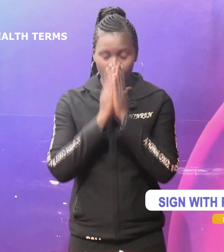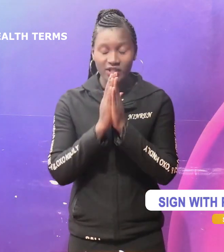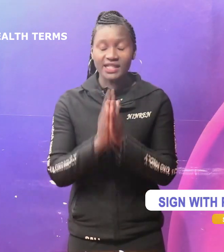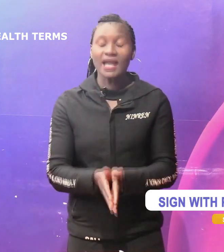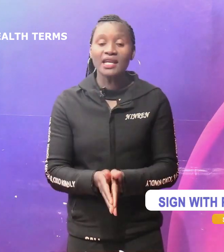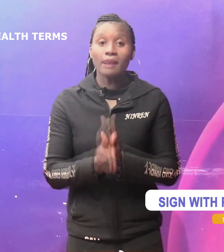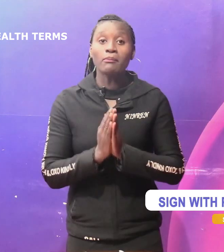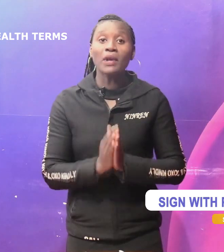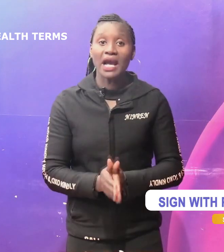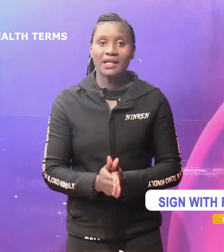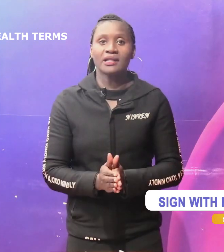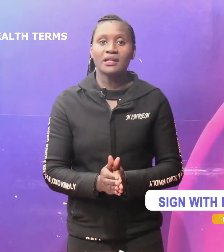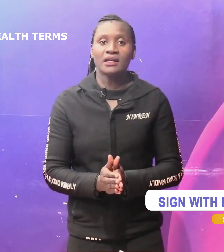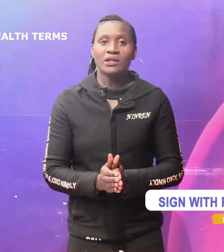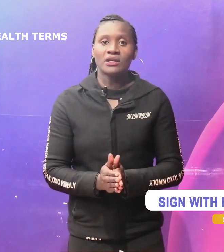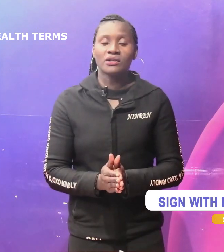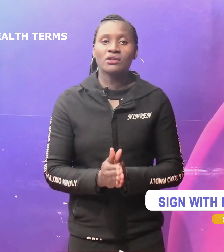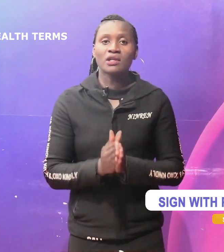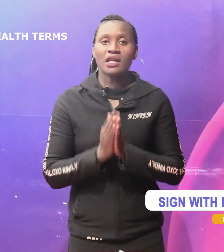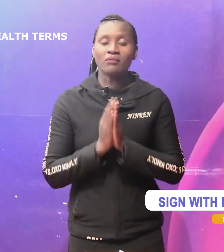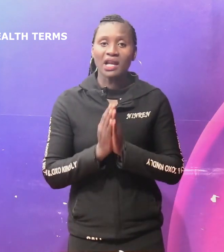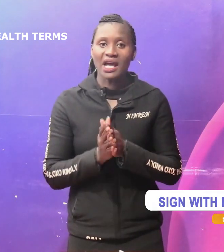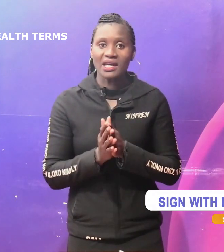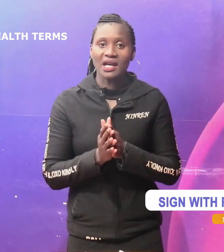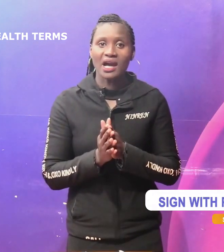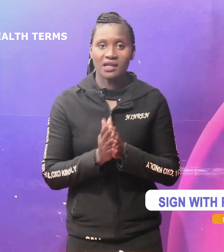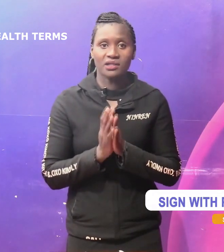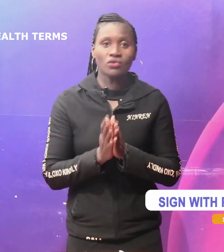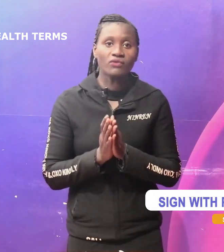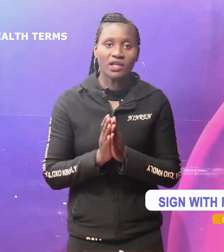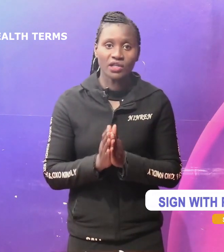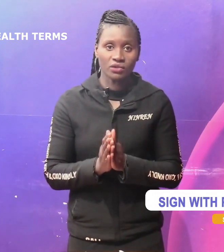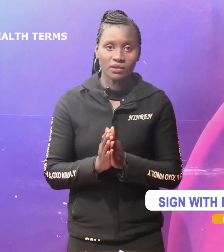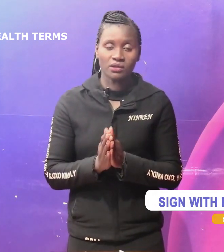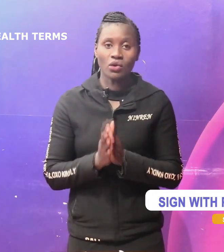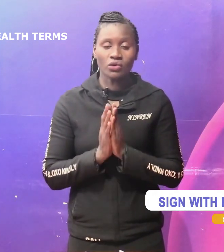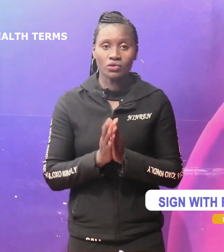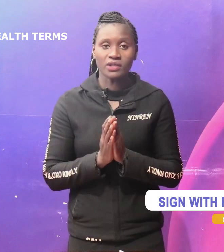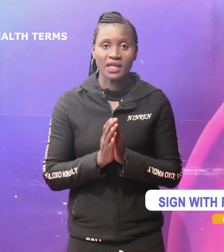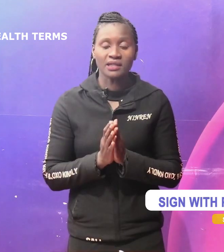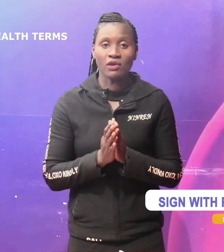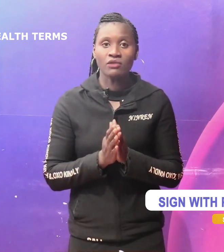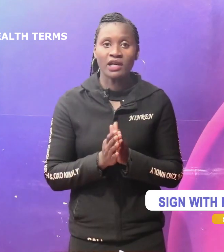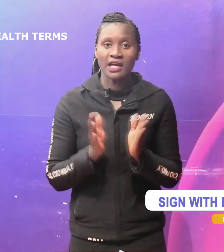sign blood? So, and blood has two variations or two signs where you can